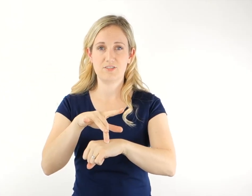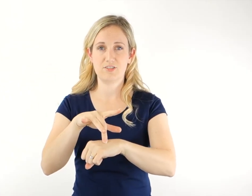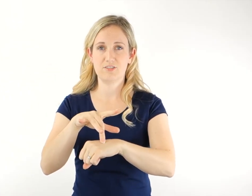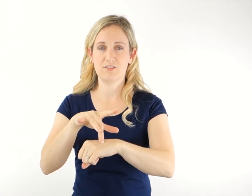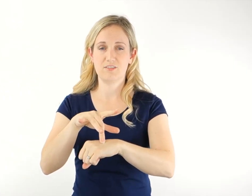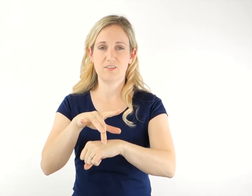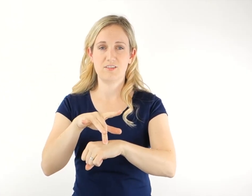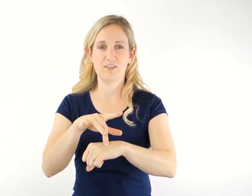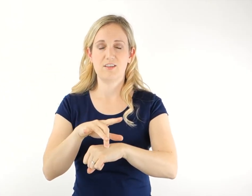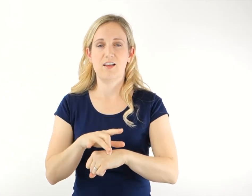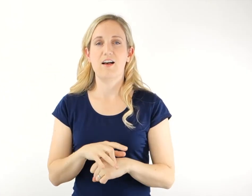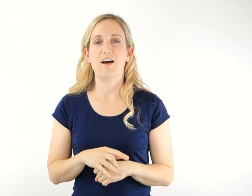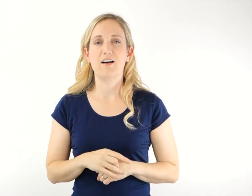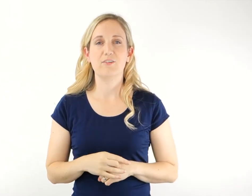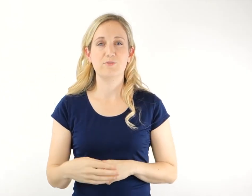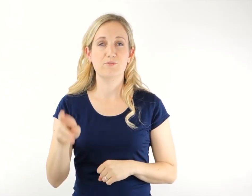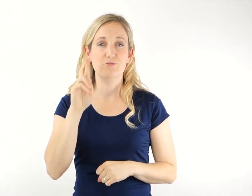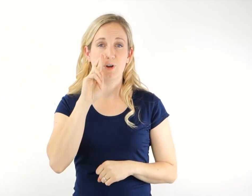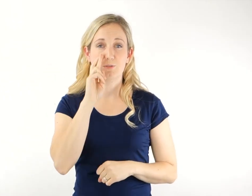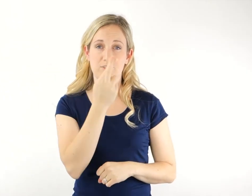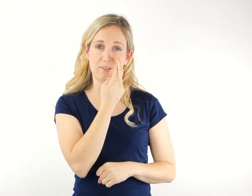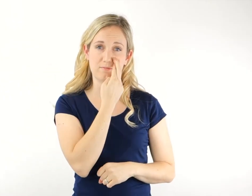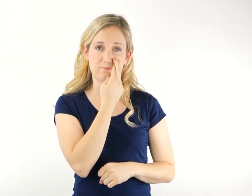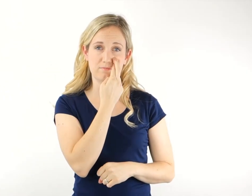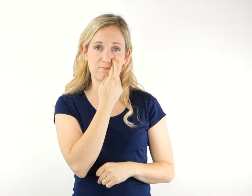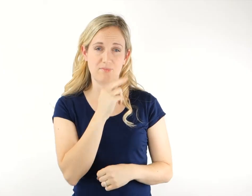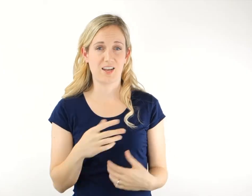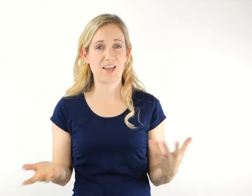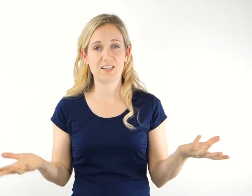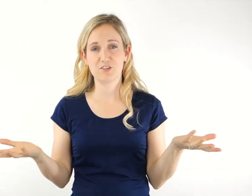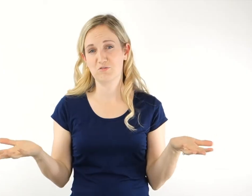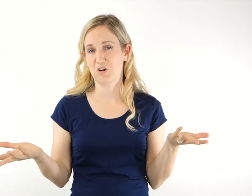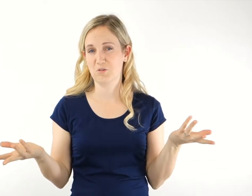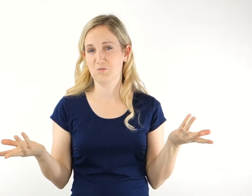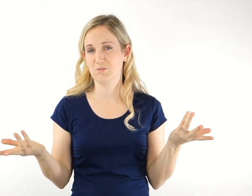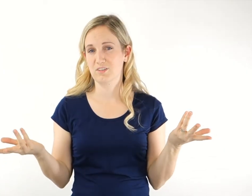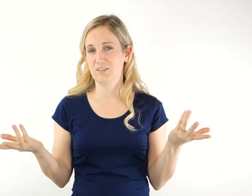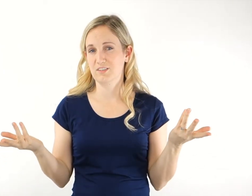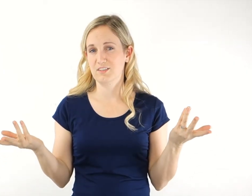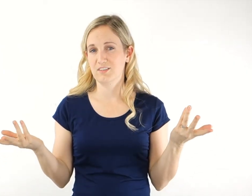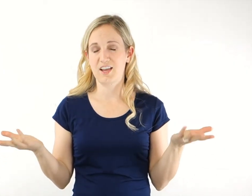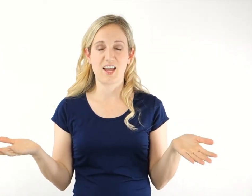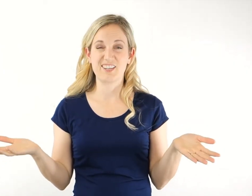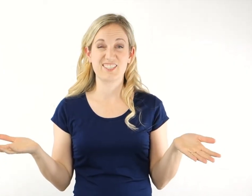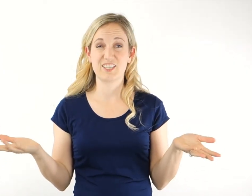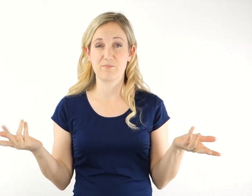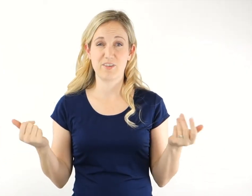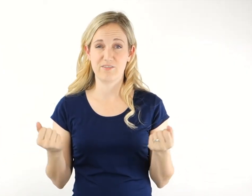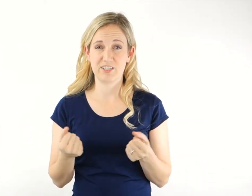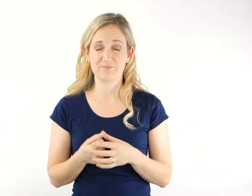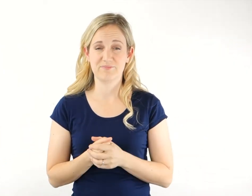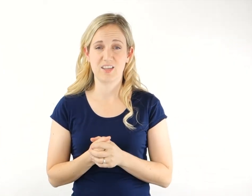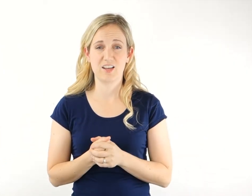touch a rose. And I don't go, I skip velvet.